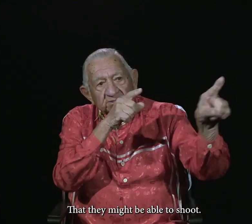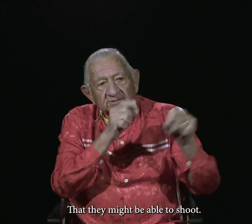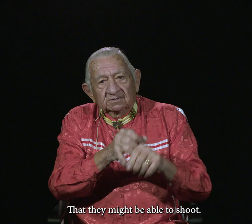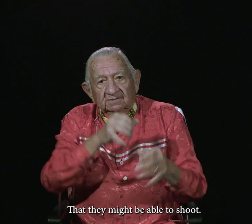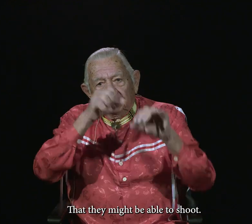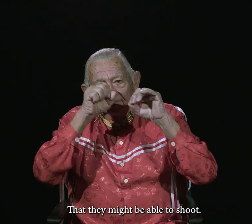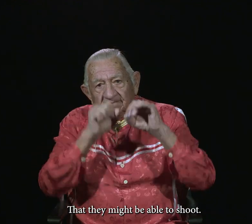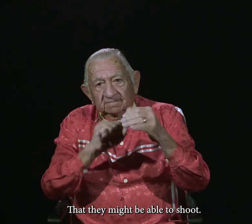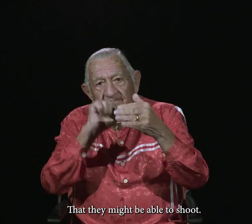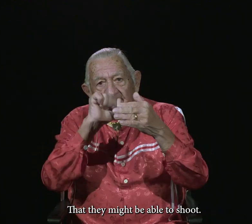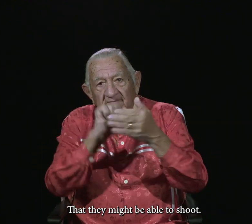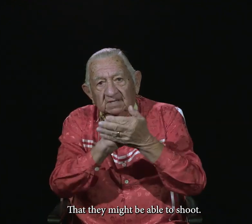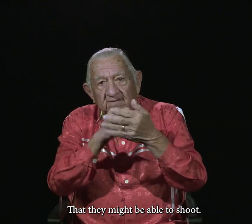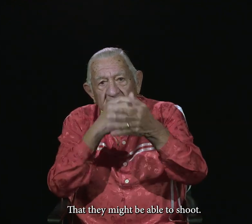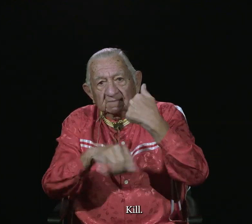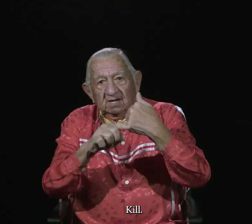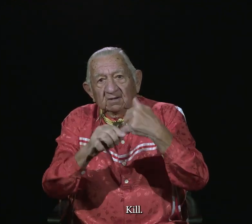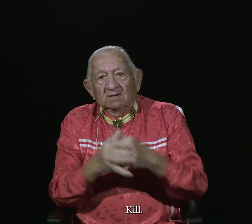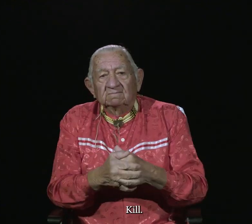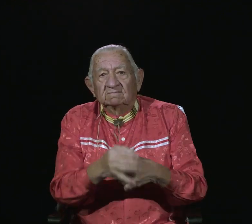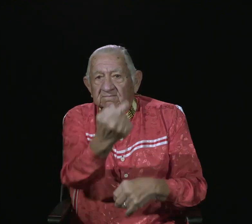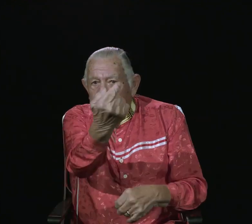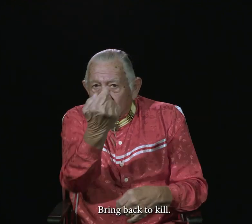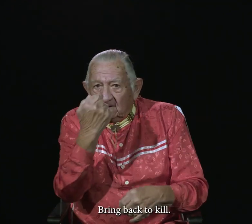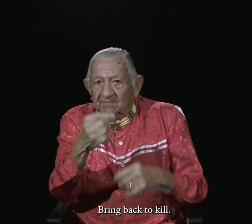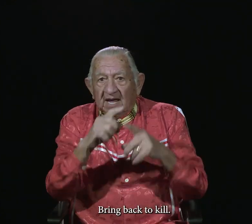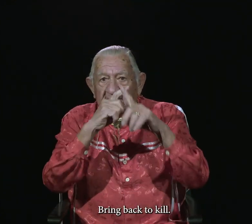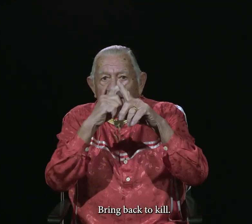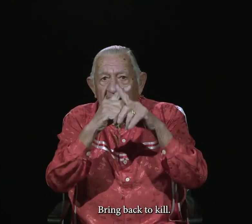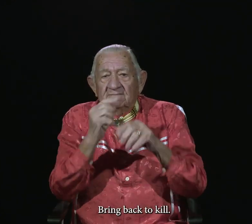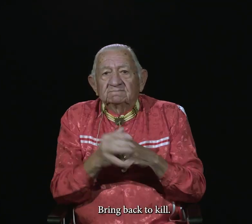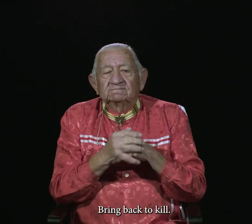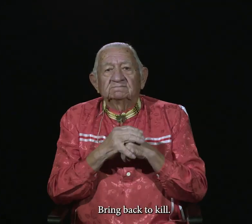shoot, kill, bring back to camp.